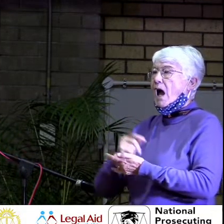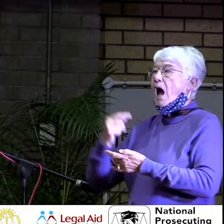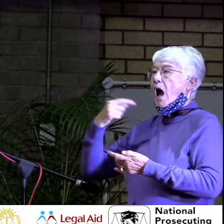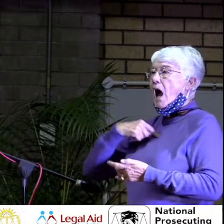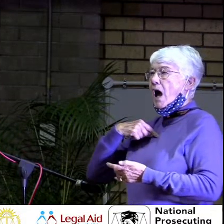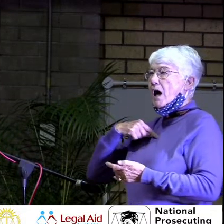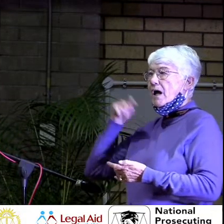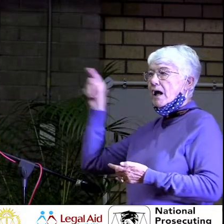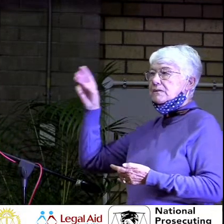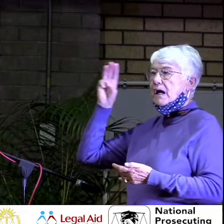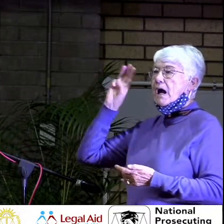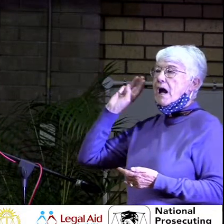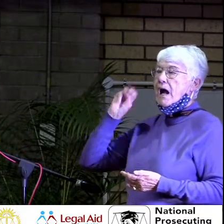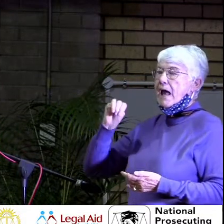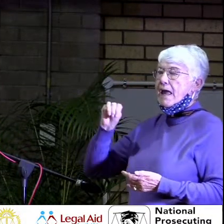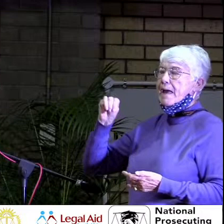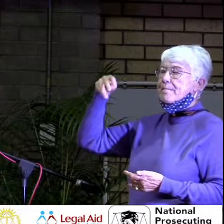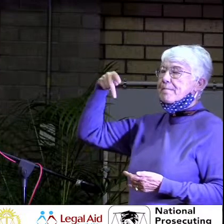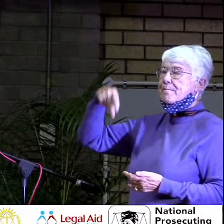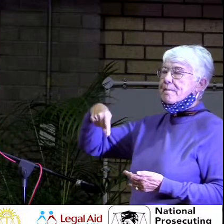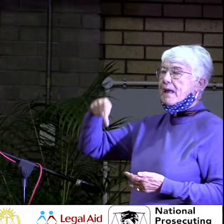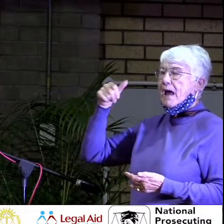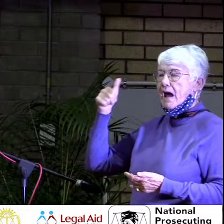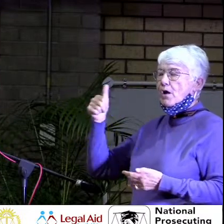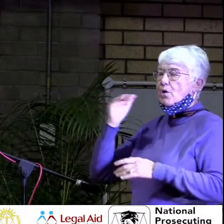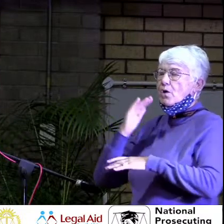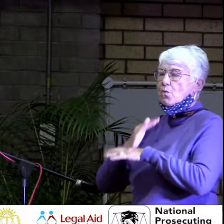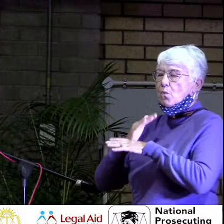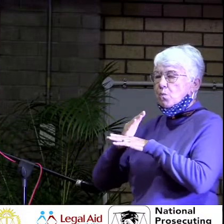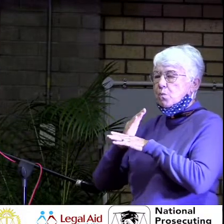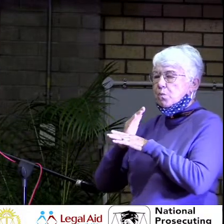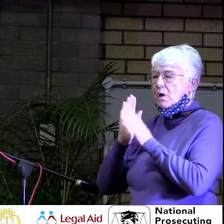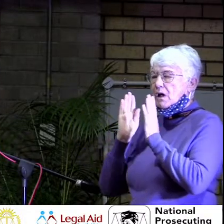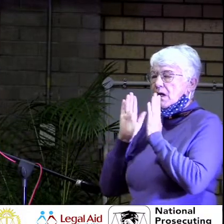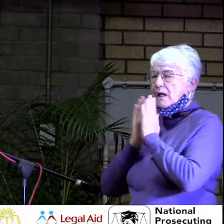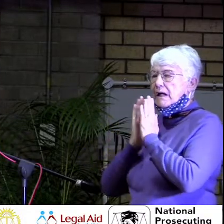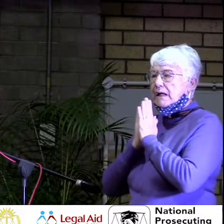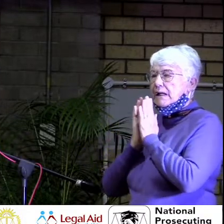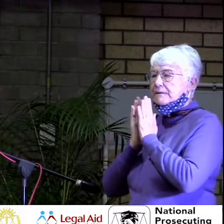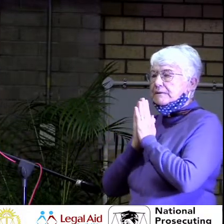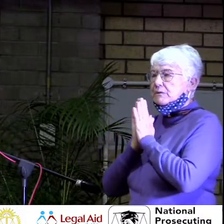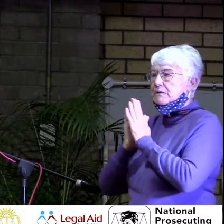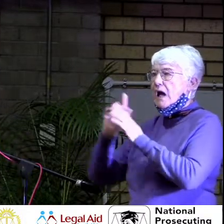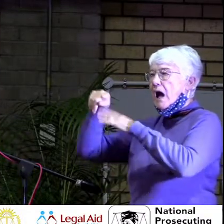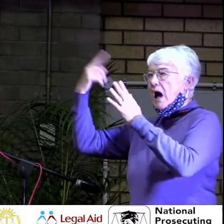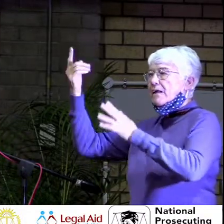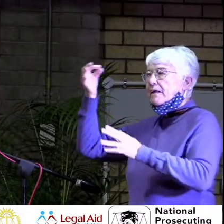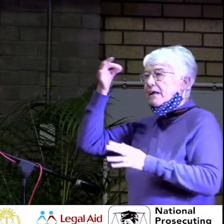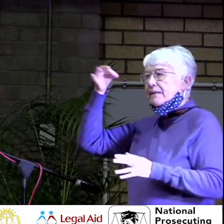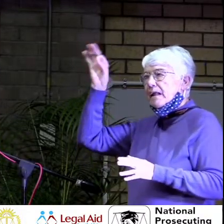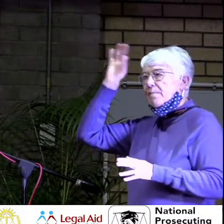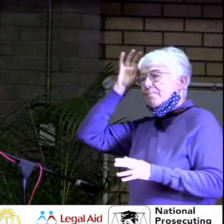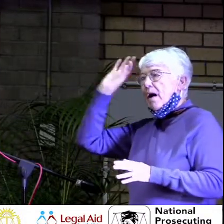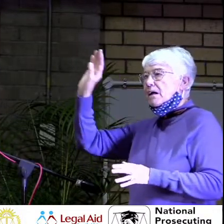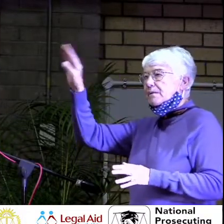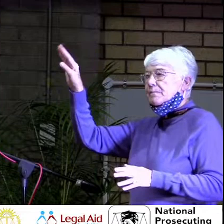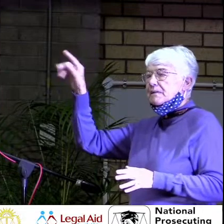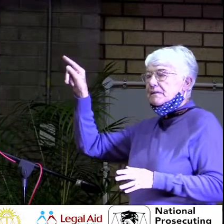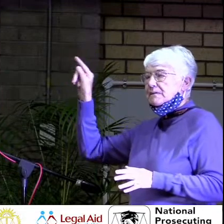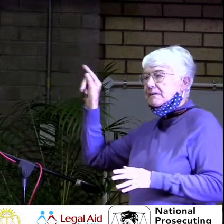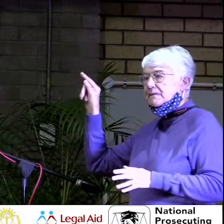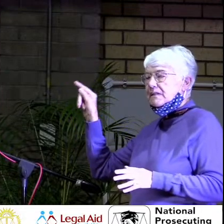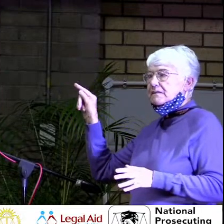the MPA also work closely with other government departments as well as civil